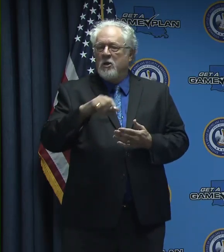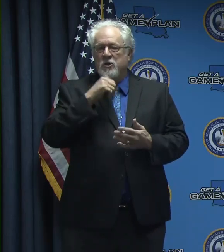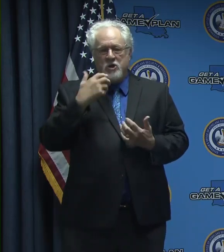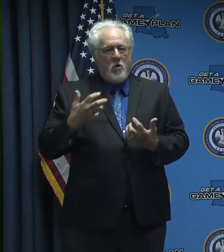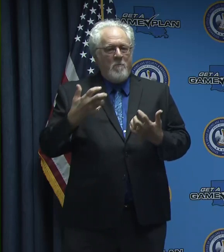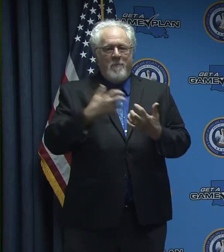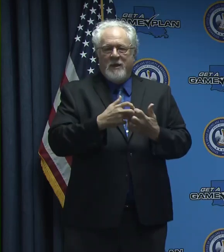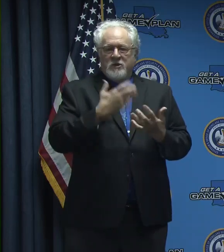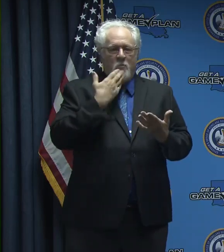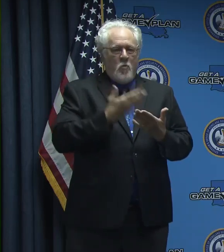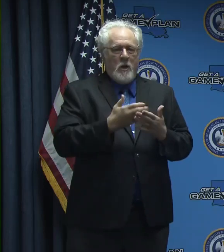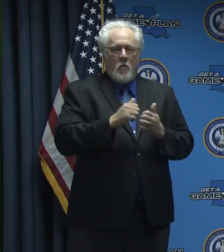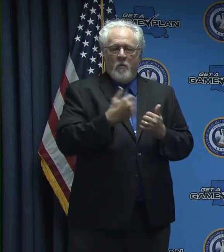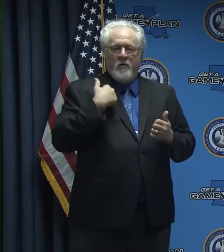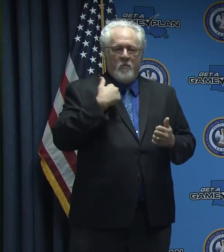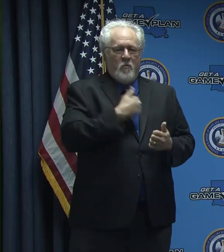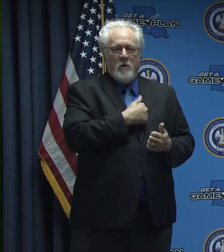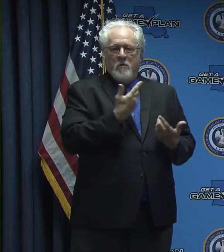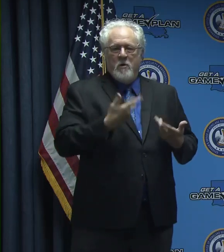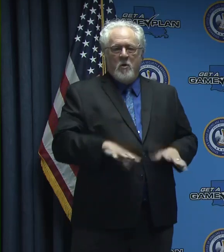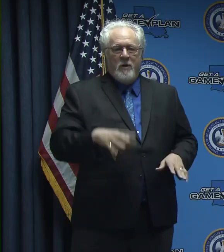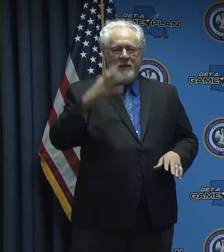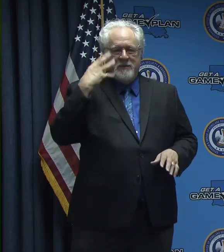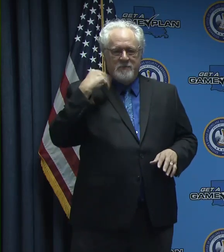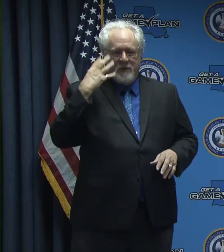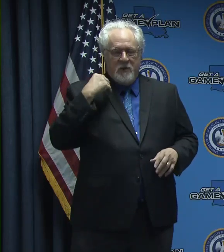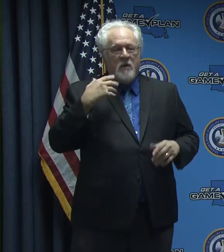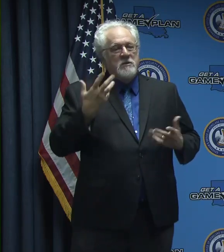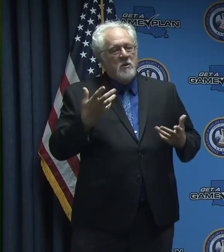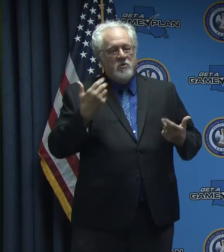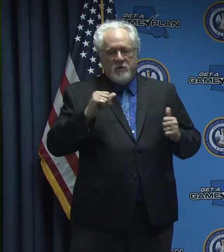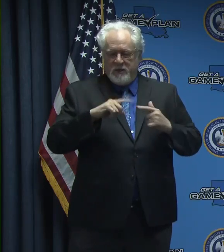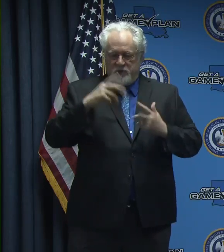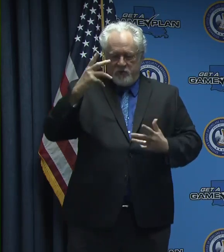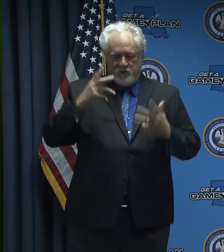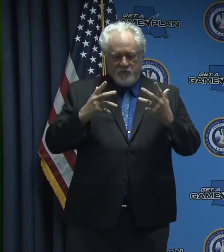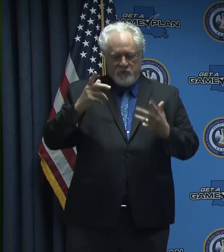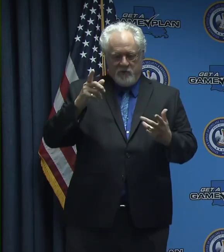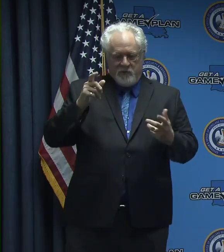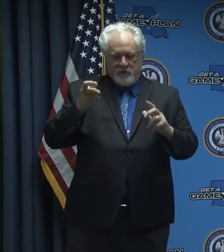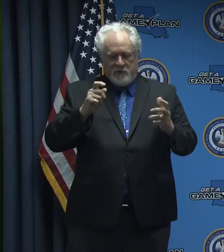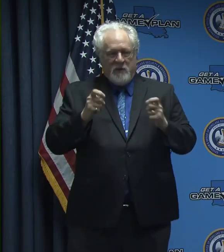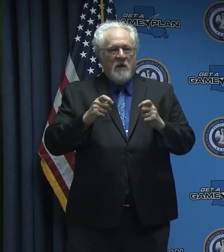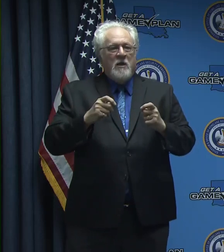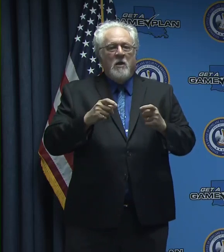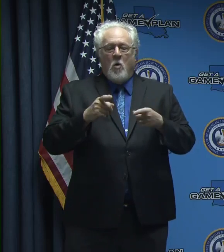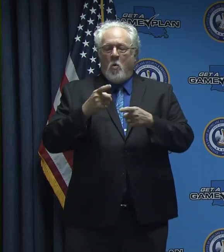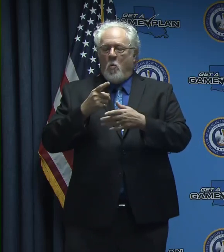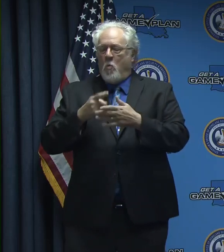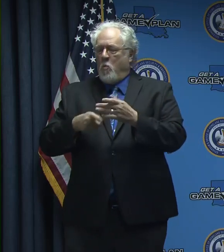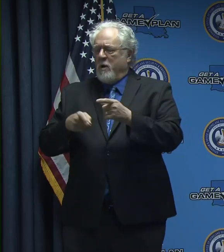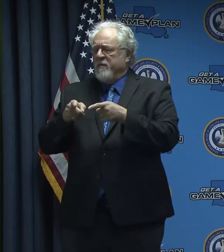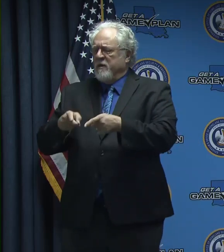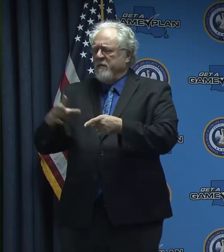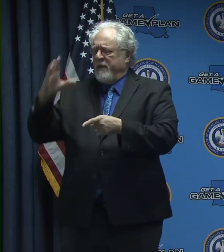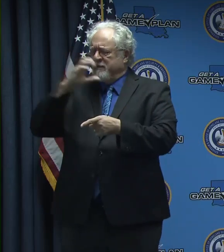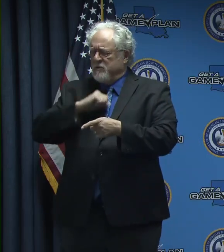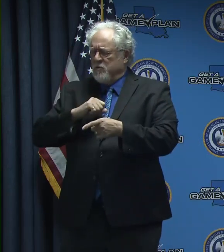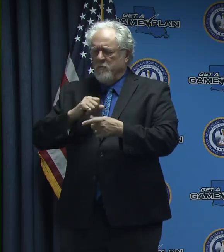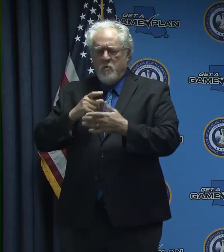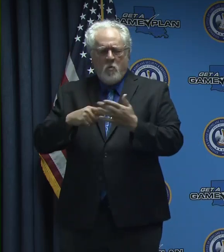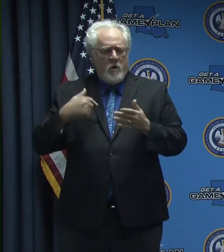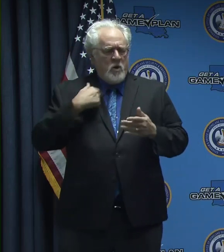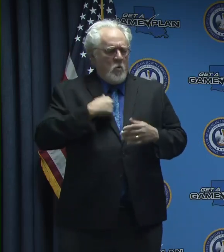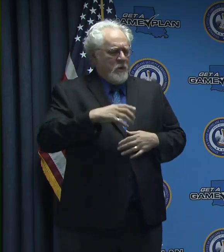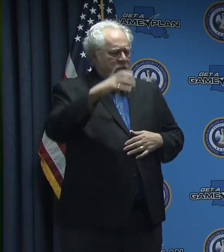up so well with what we've already experienced. So we're trying to reconcile the assumptions that underlie that model with the assumptions that